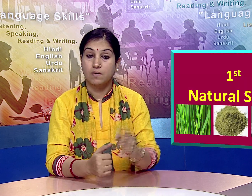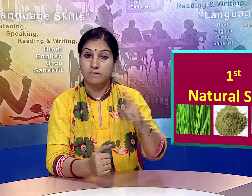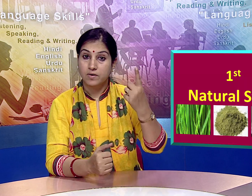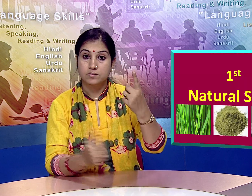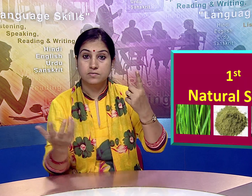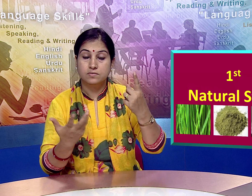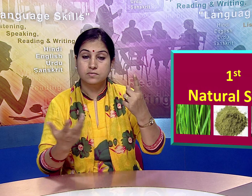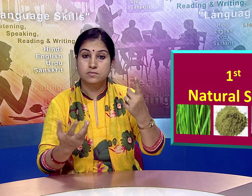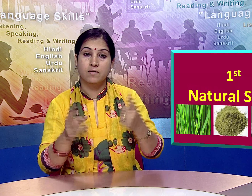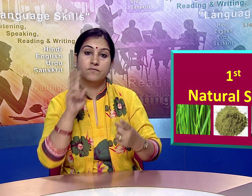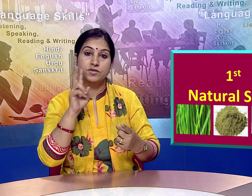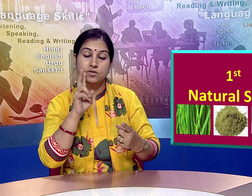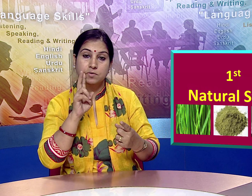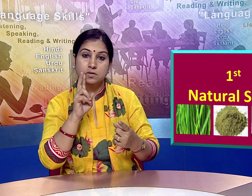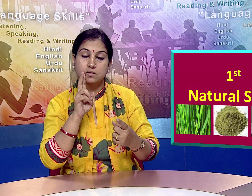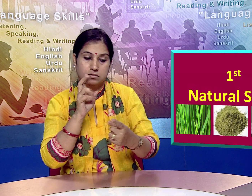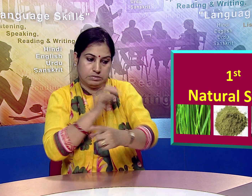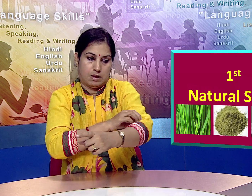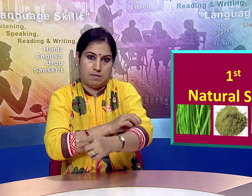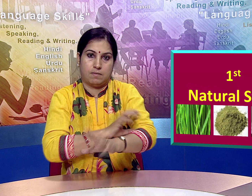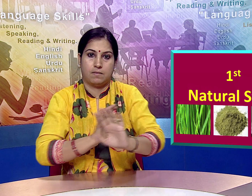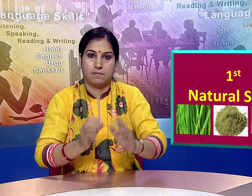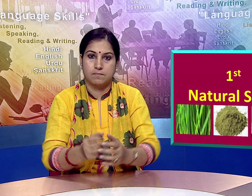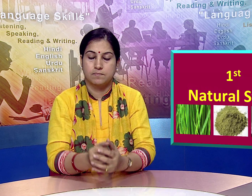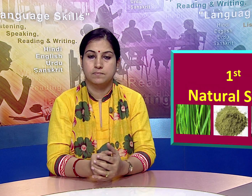First category is vegetable stain.